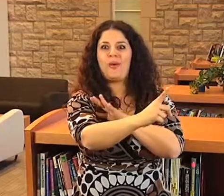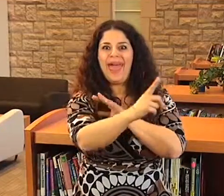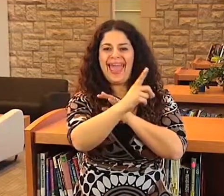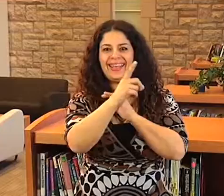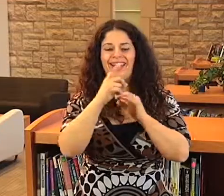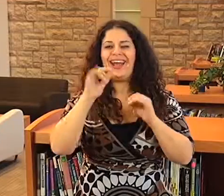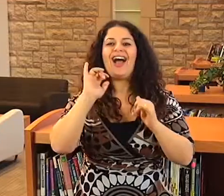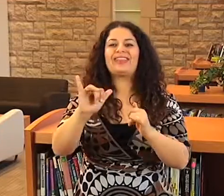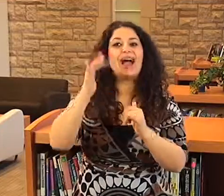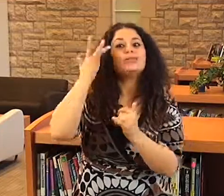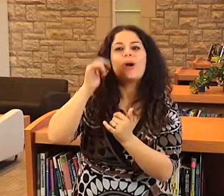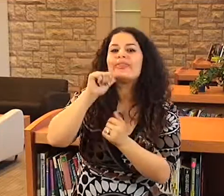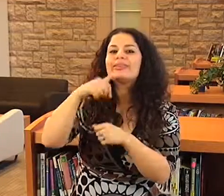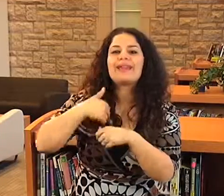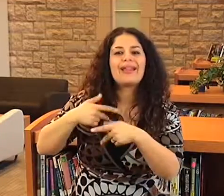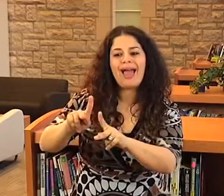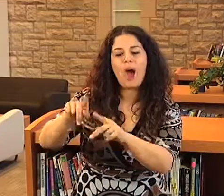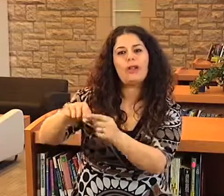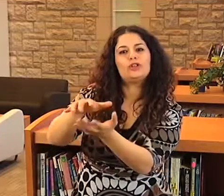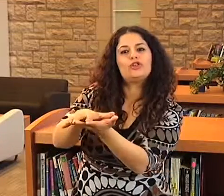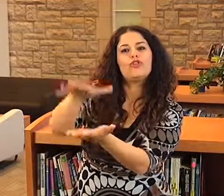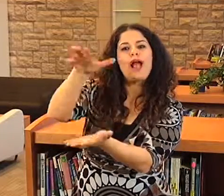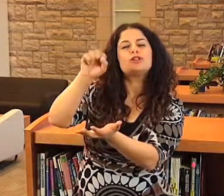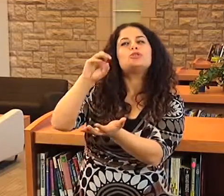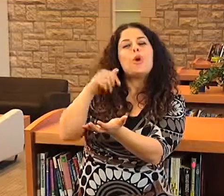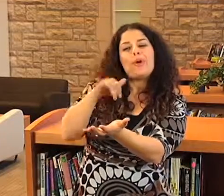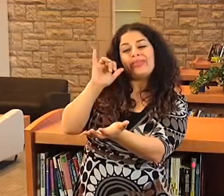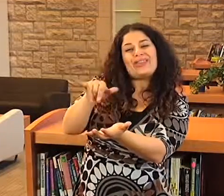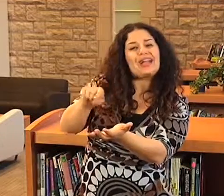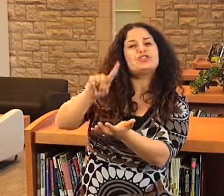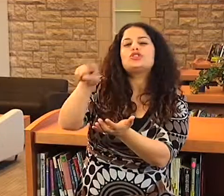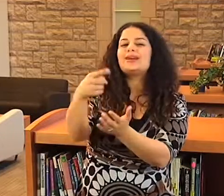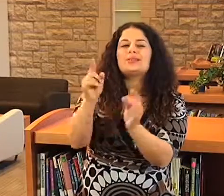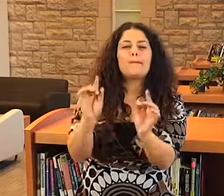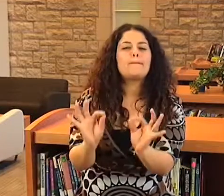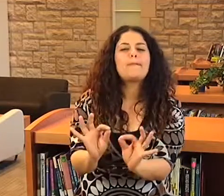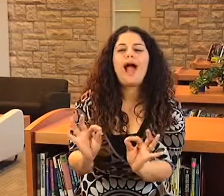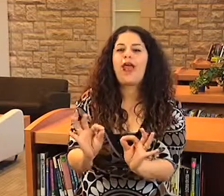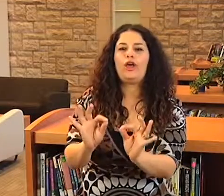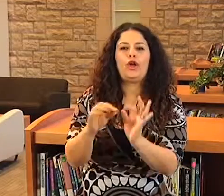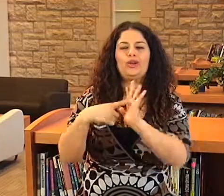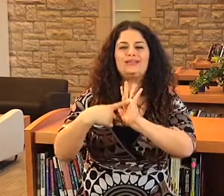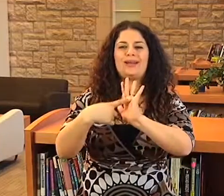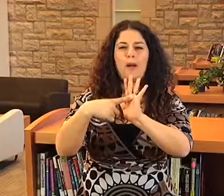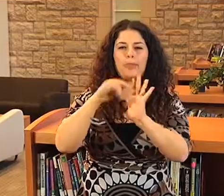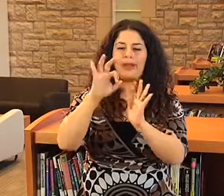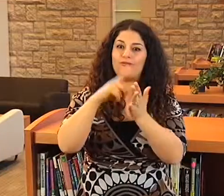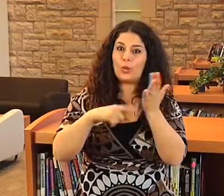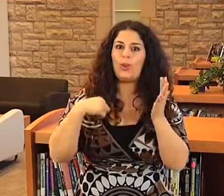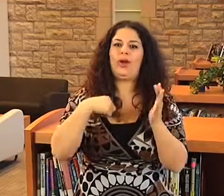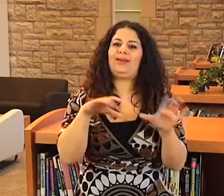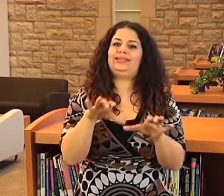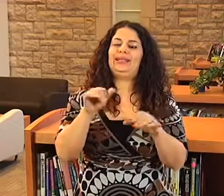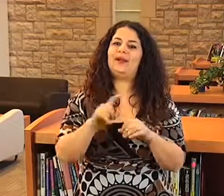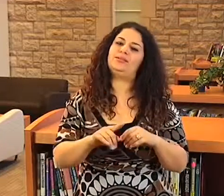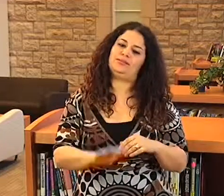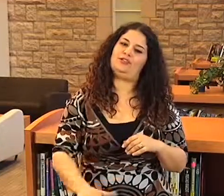have time to wait, they were running away, and that's why they didn't have time to let it rise. So it was unleavened